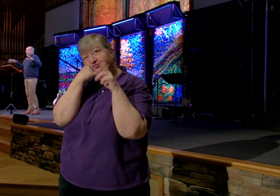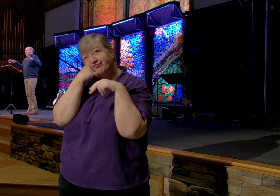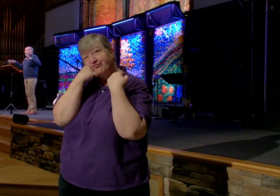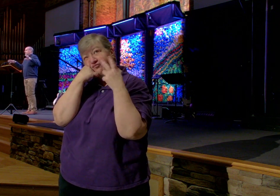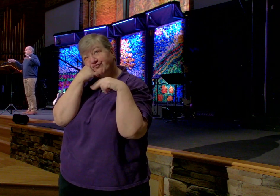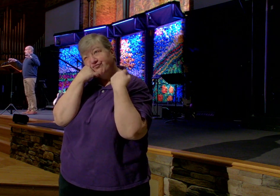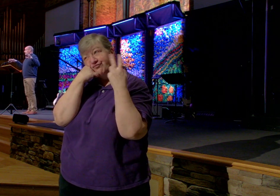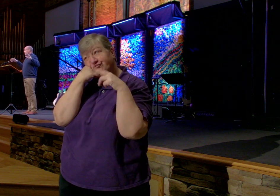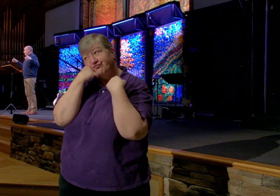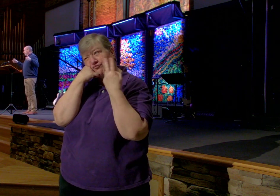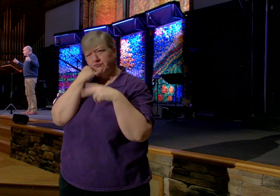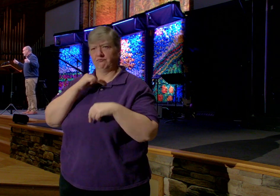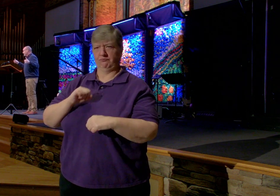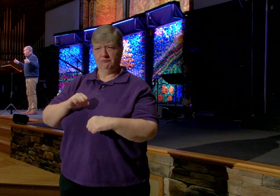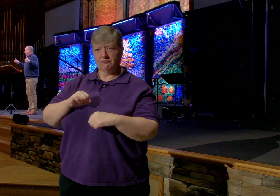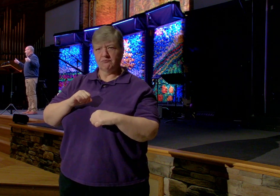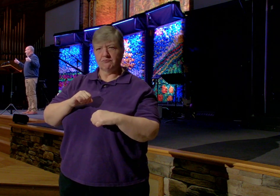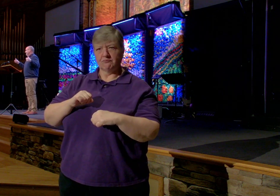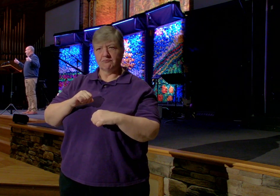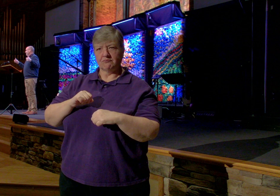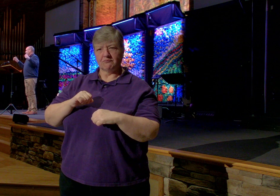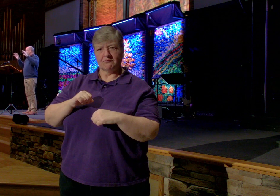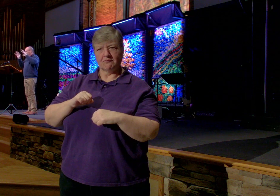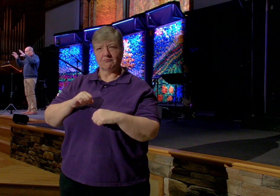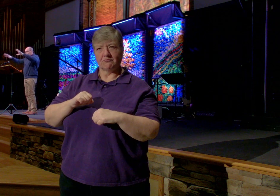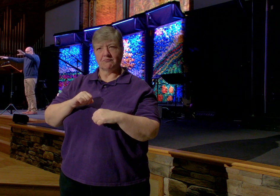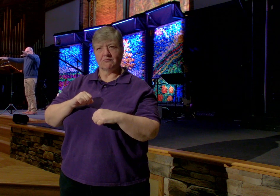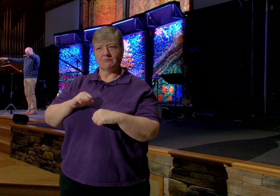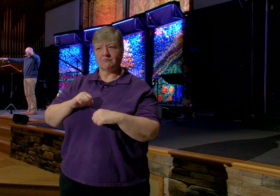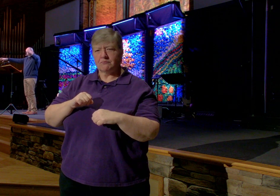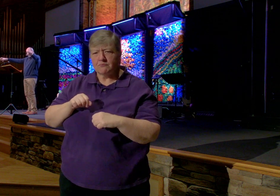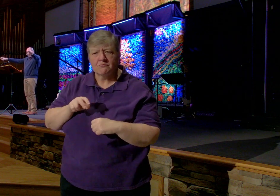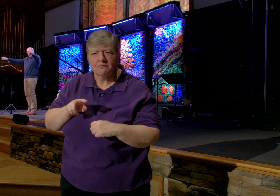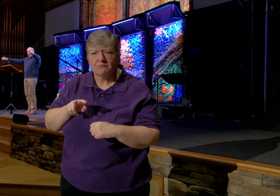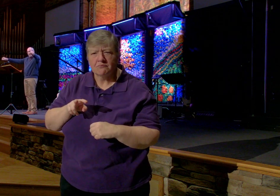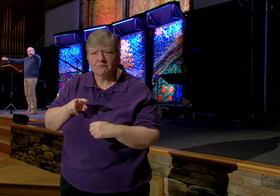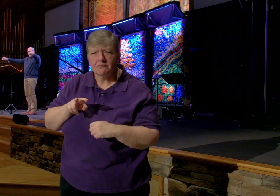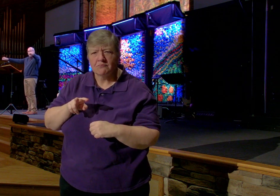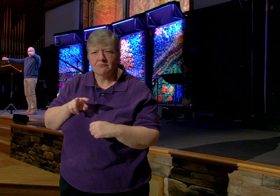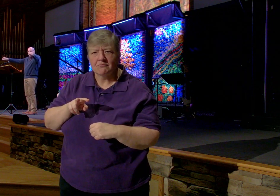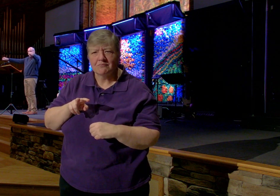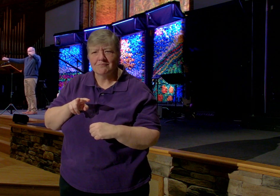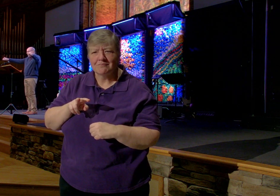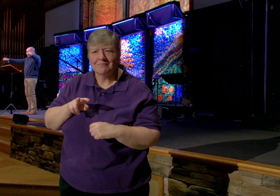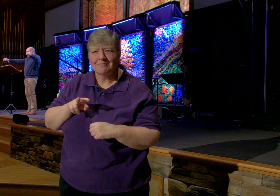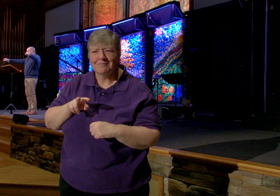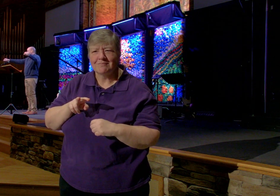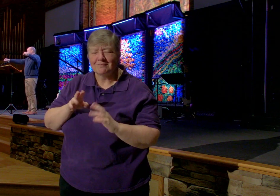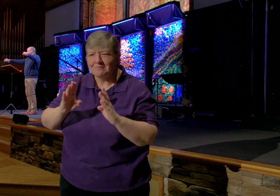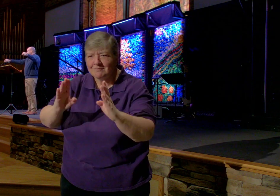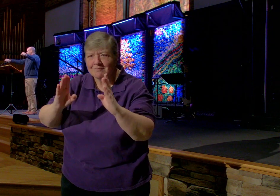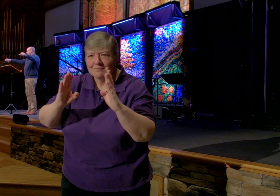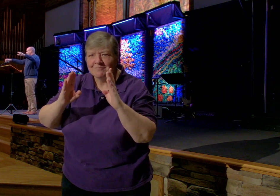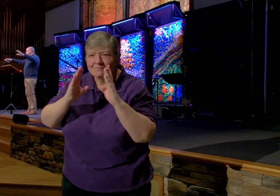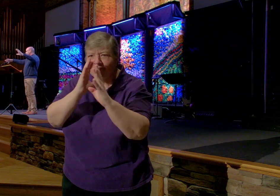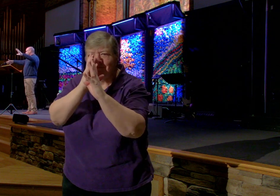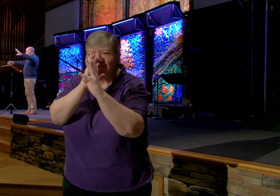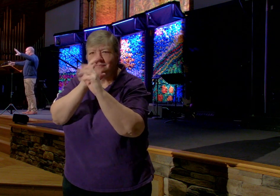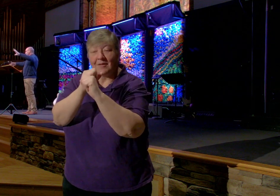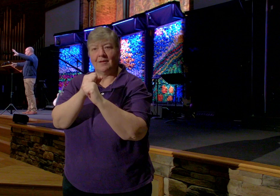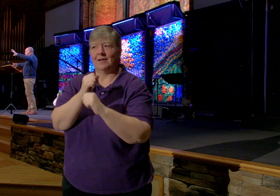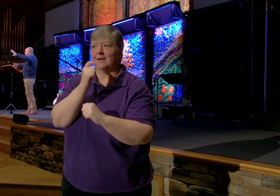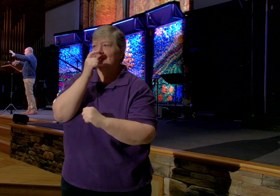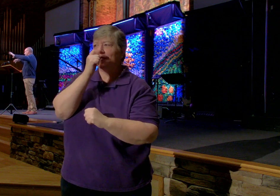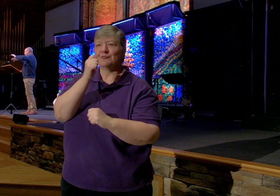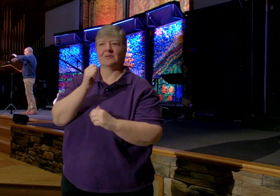to all of a sudden to kind of sit up in their seat, to look directly at the teacher, and to be engaged.